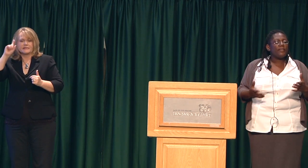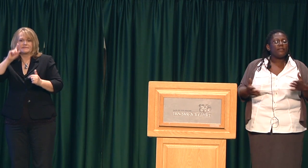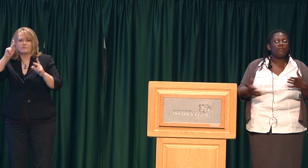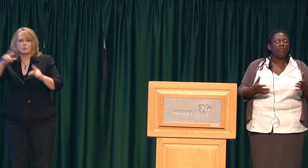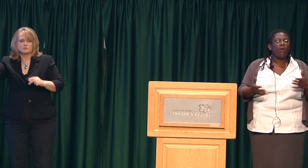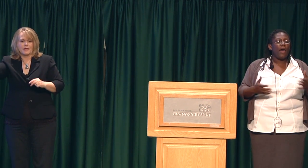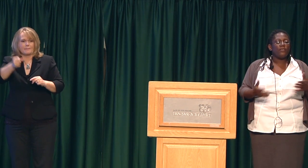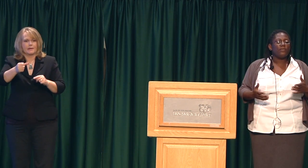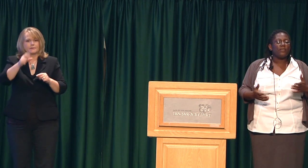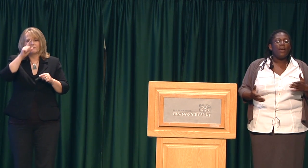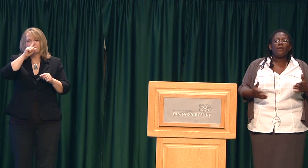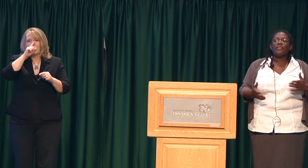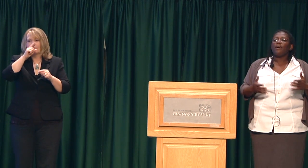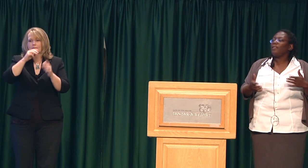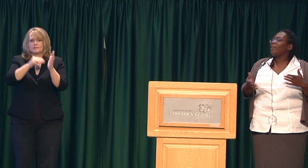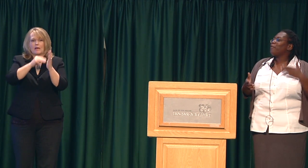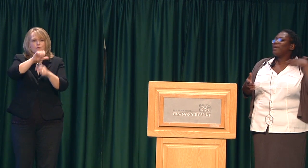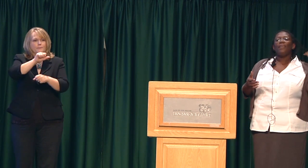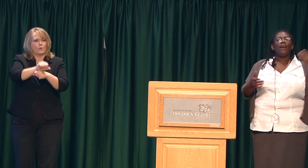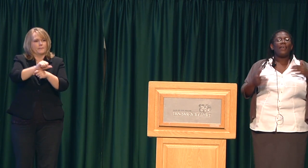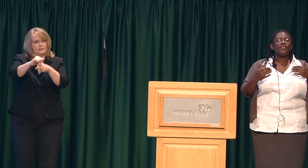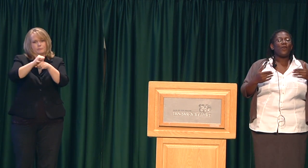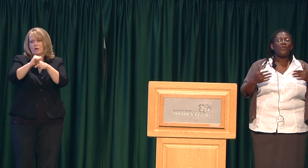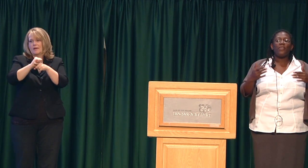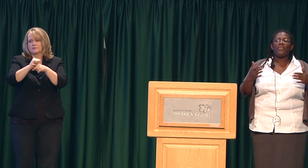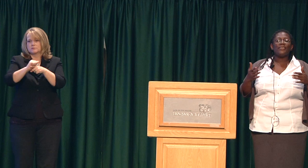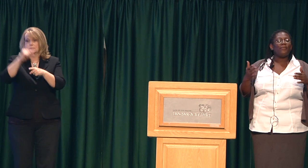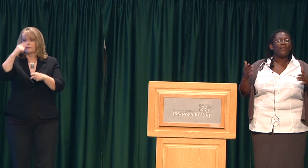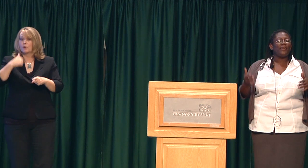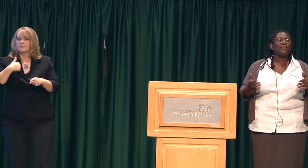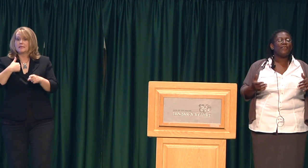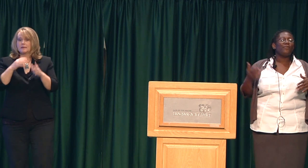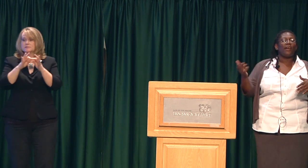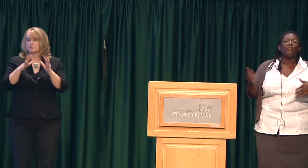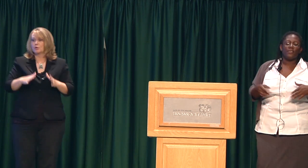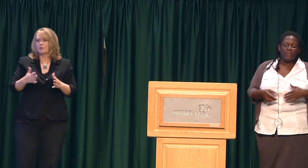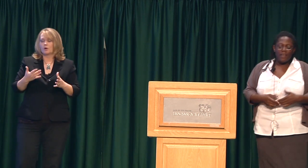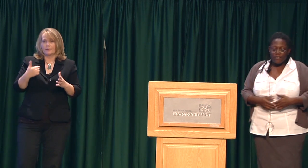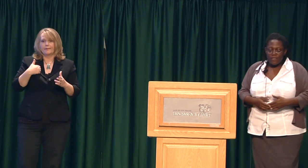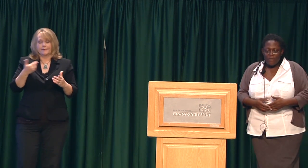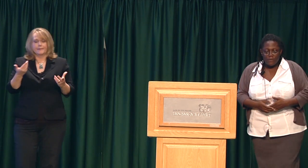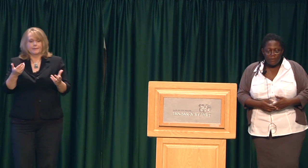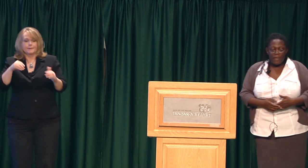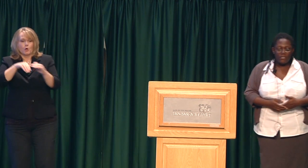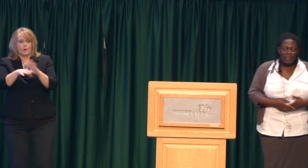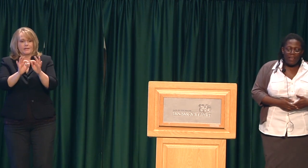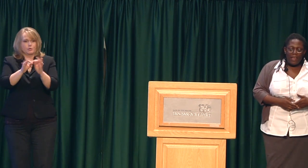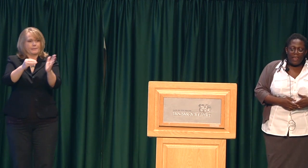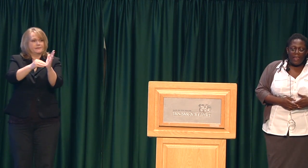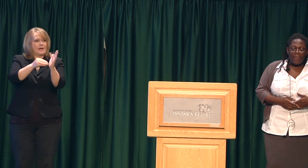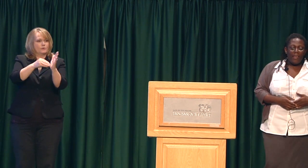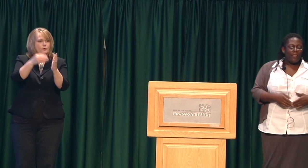of practice, you know, how to do this. Because, like, for me, as an interpreter, one of the things that really kills me is when I go into the doctor's office with the